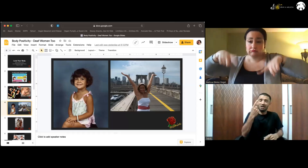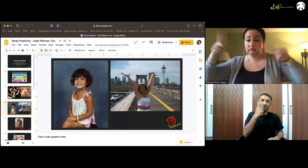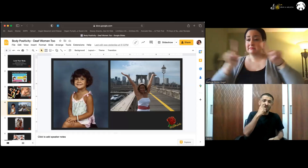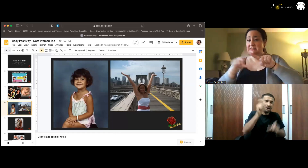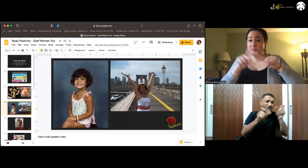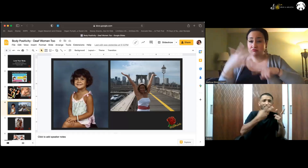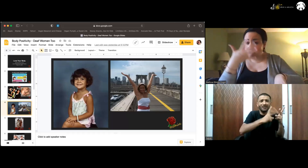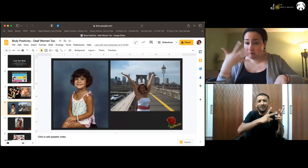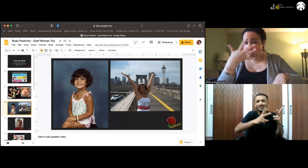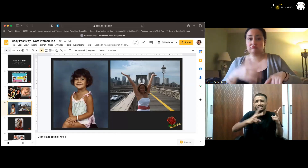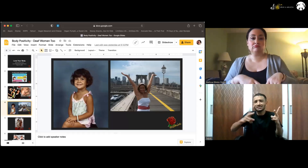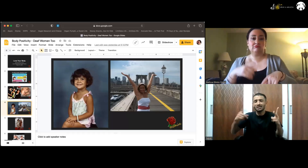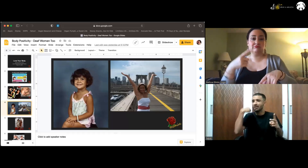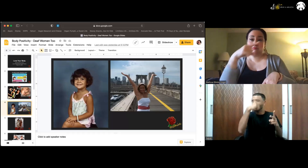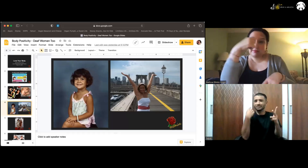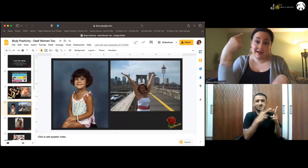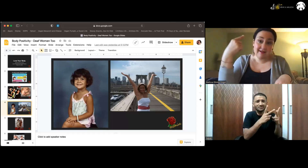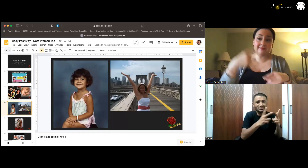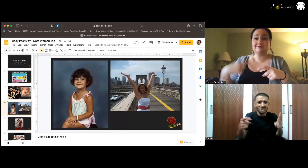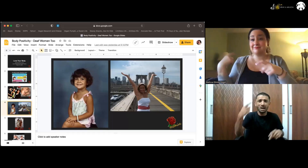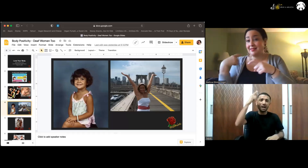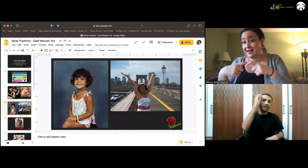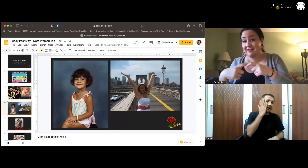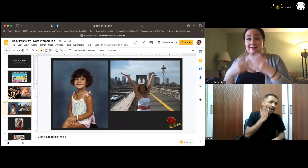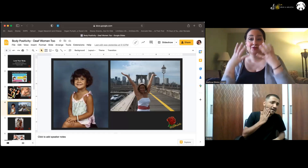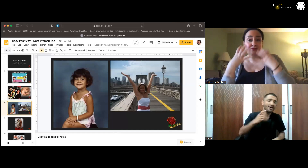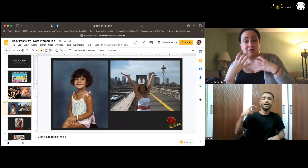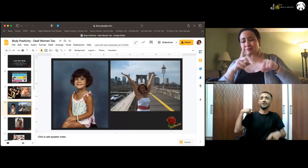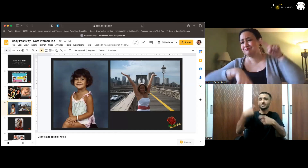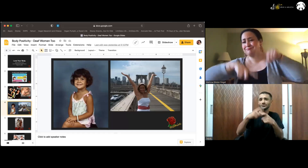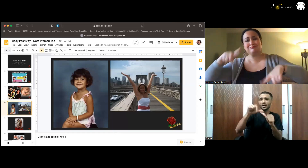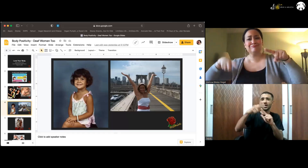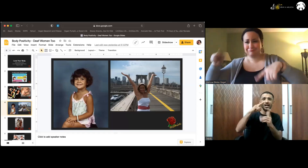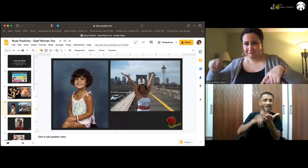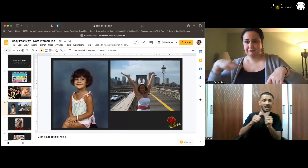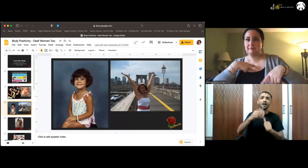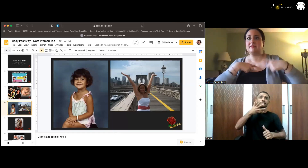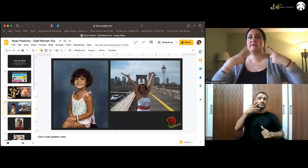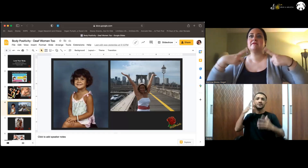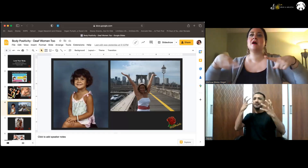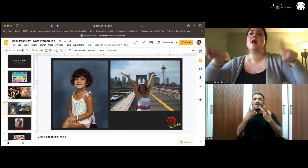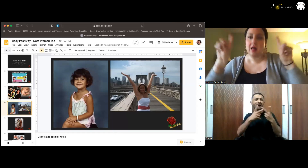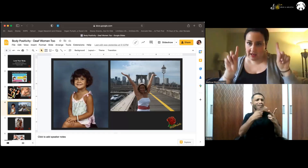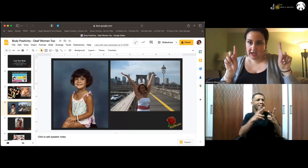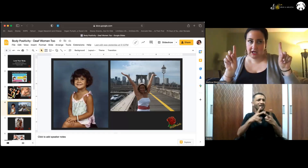lot of diversity. People from different regions, black people. I